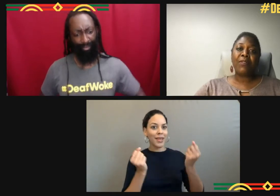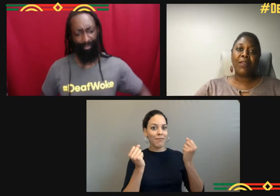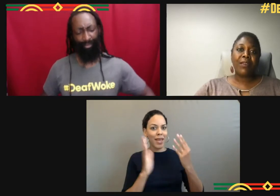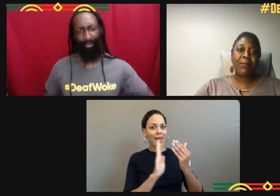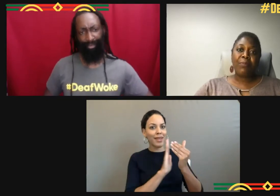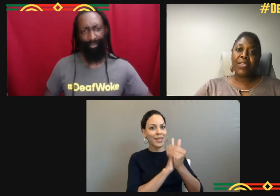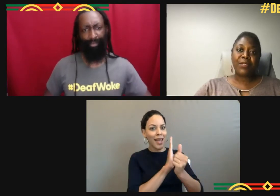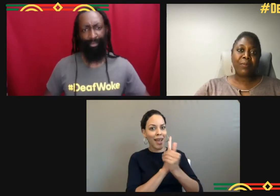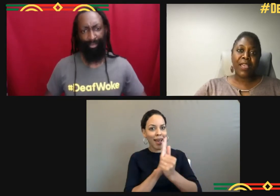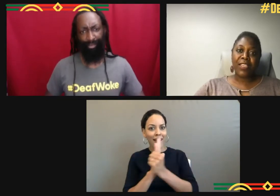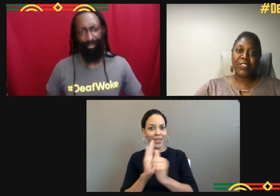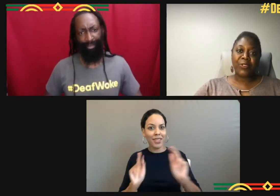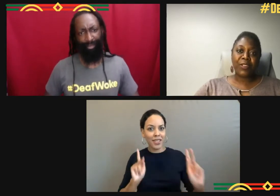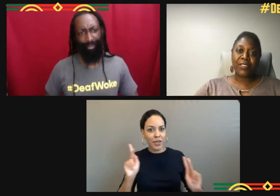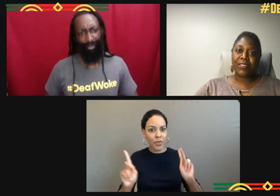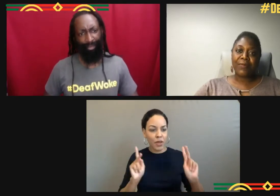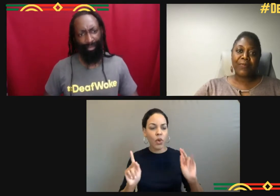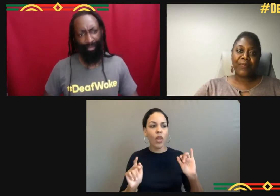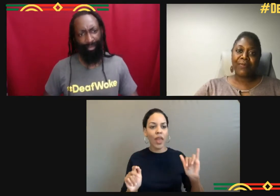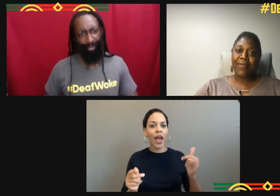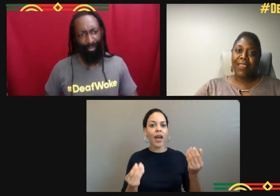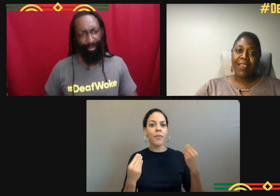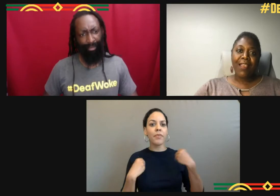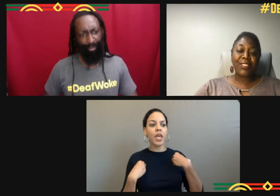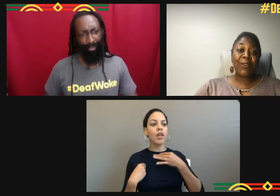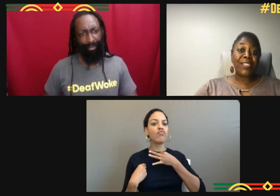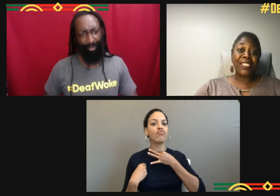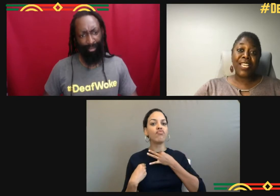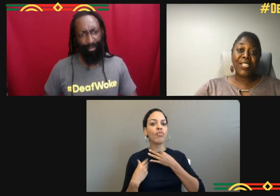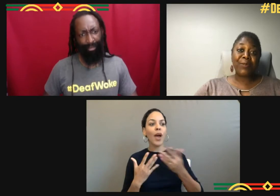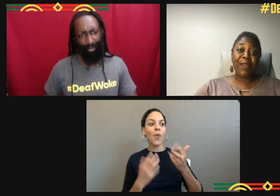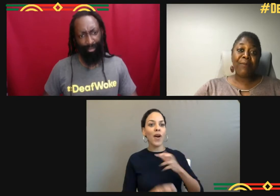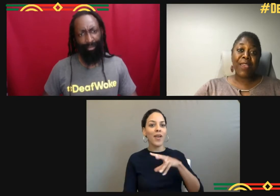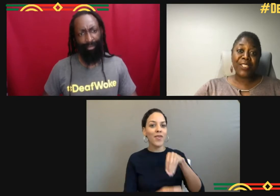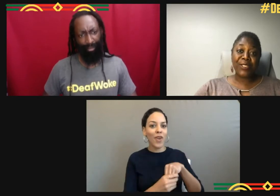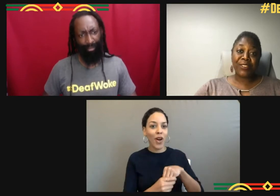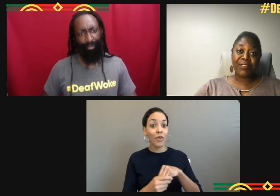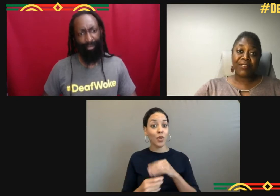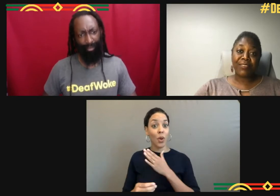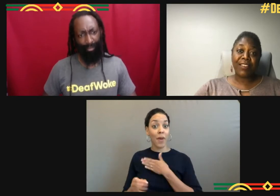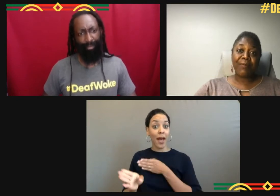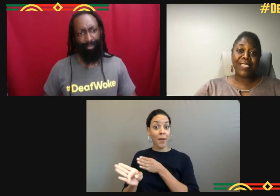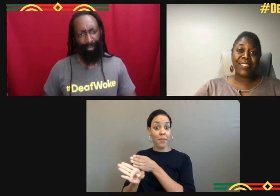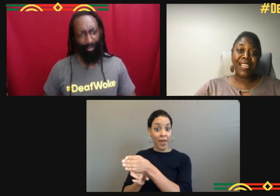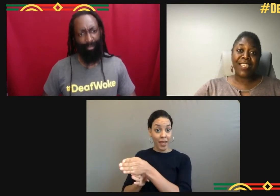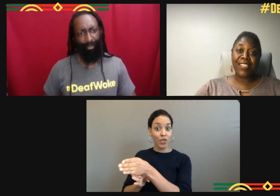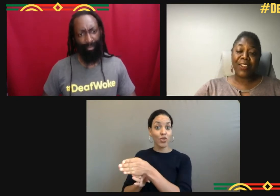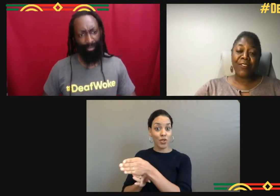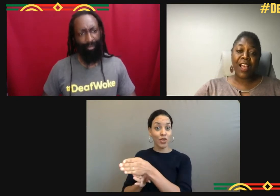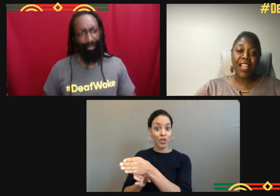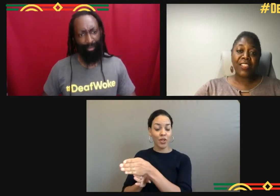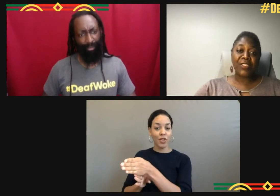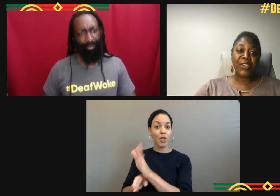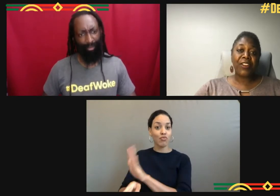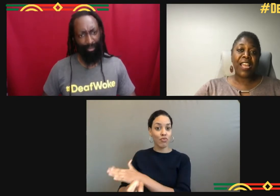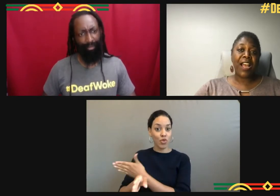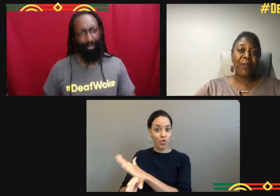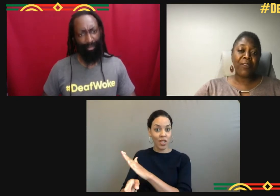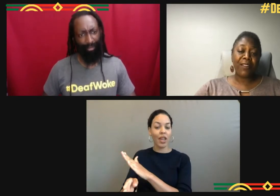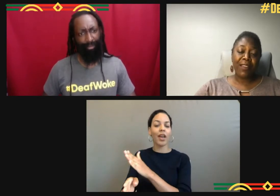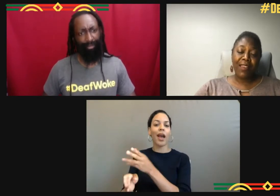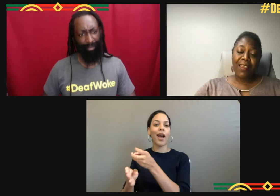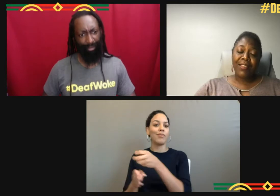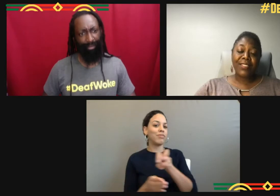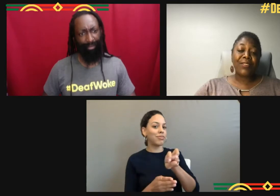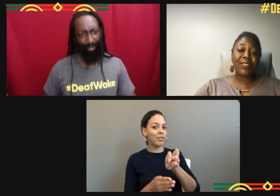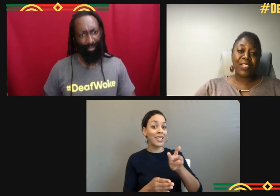people piqued my interest. And so I changed my major my second year of college here at